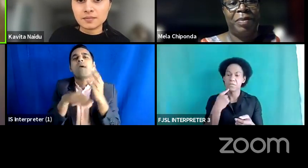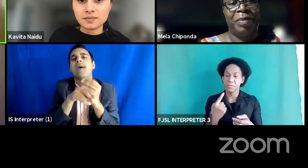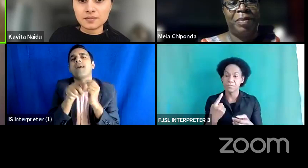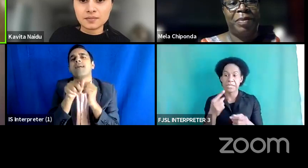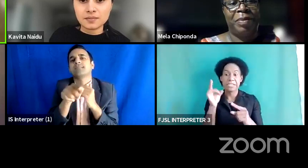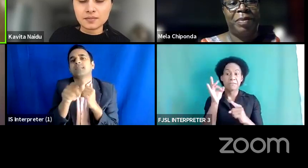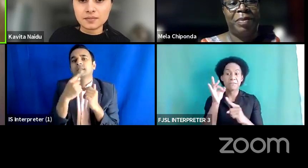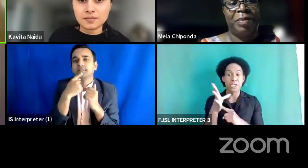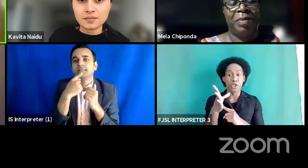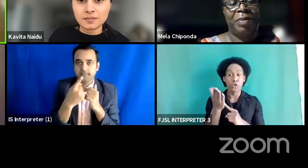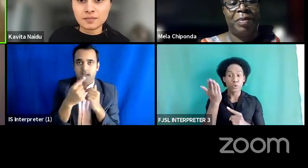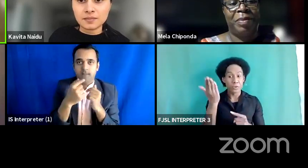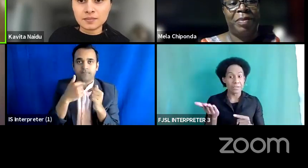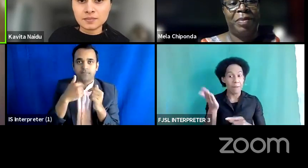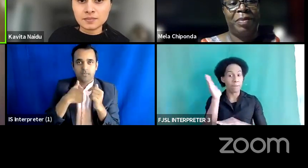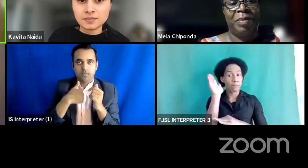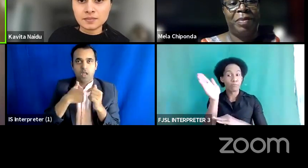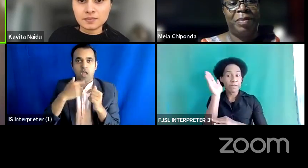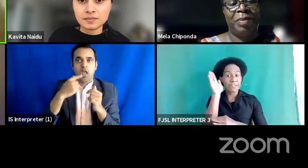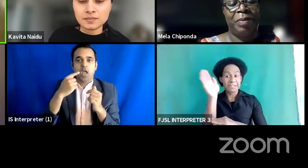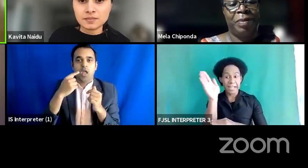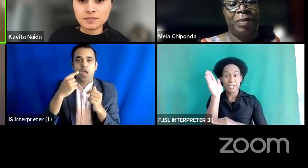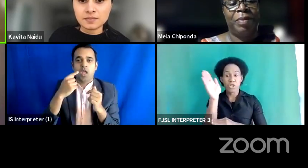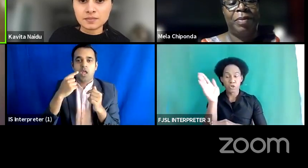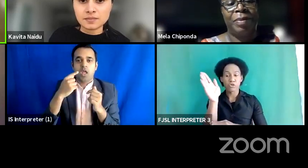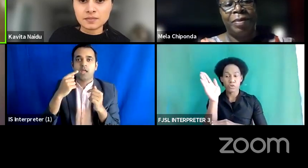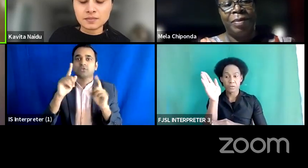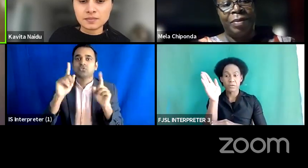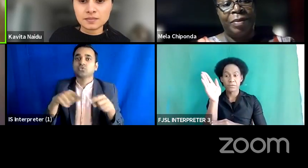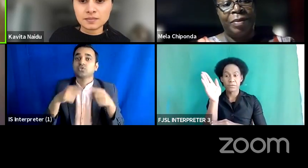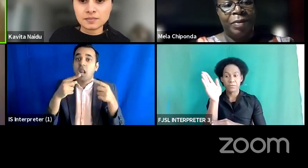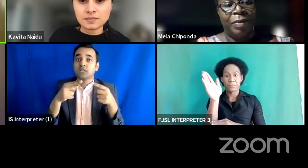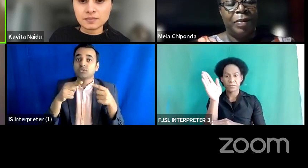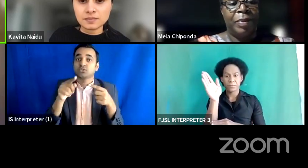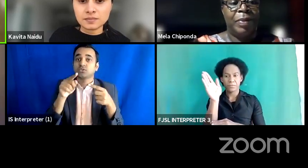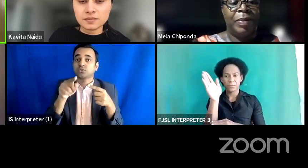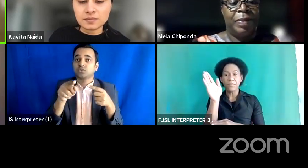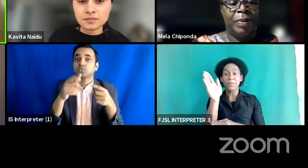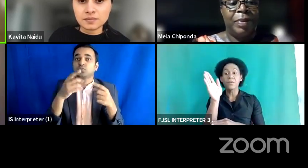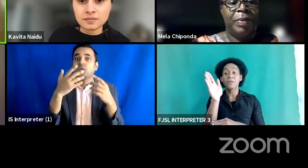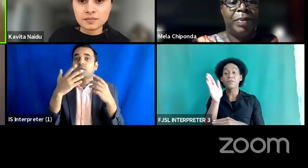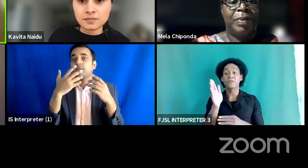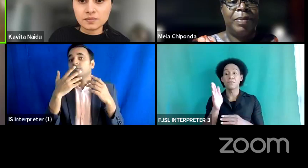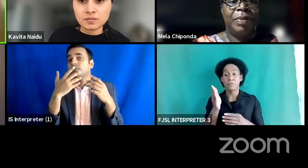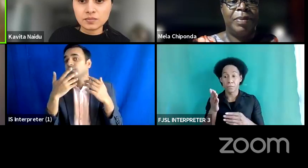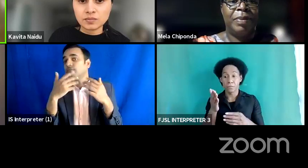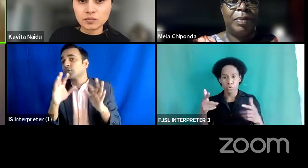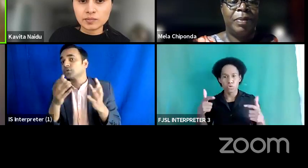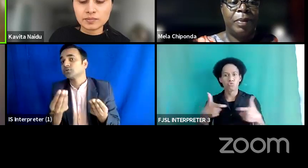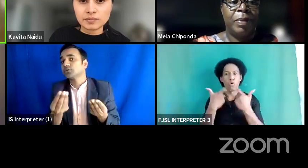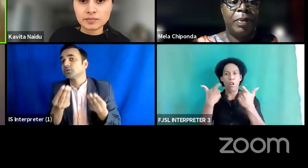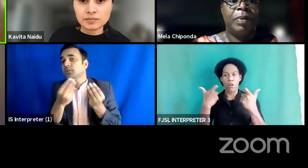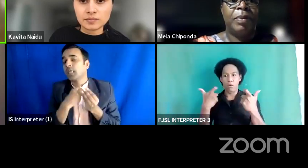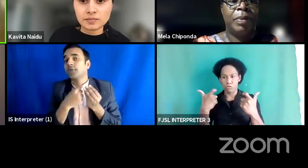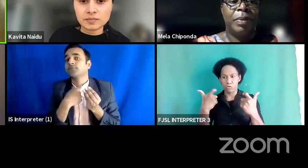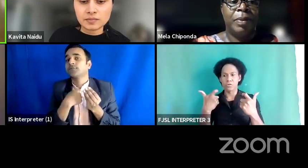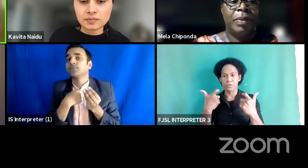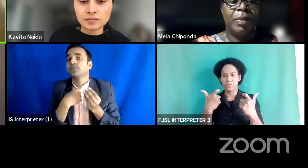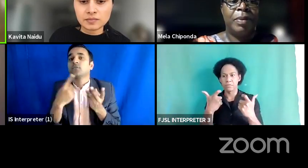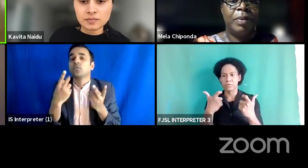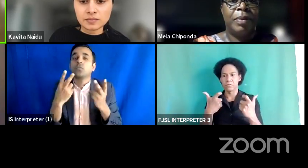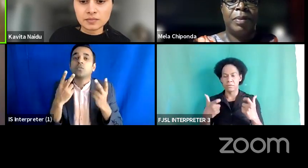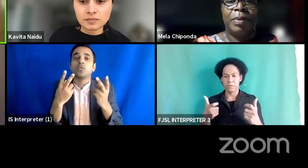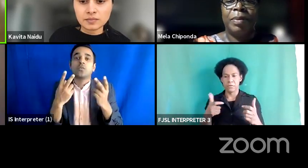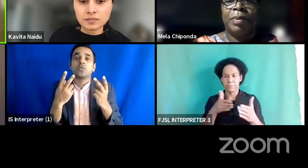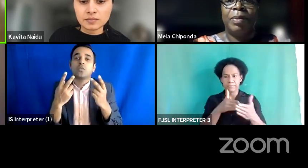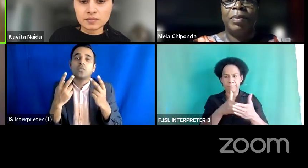but also gave us some hope by sharing what women are doing. So I would